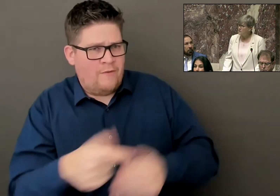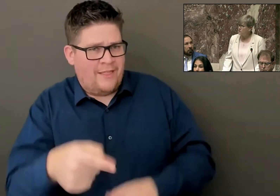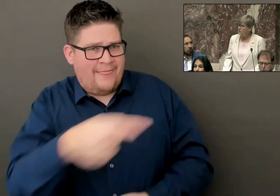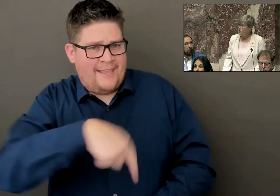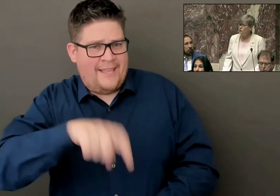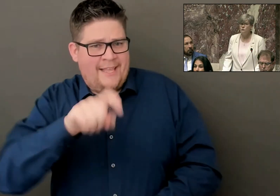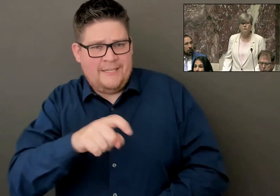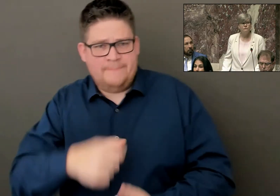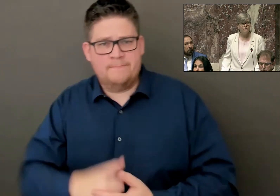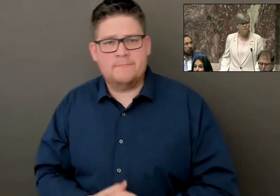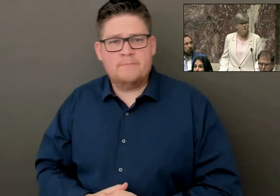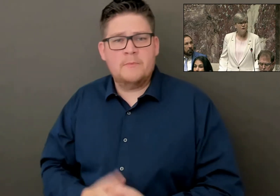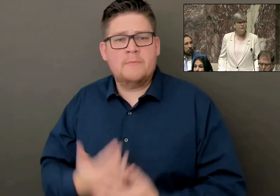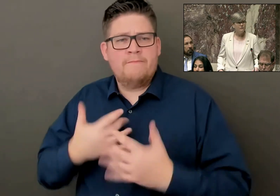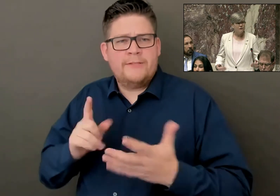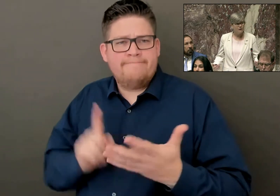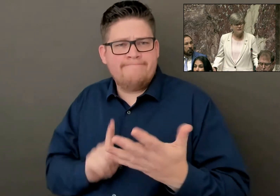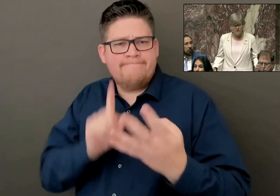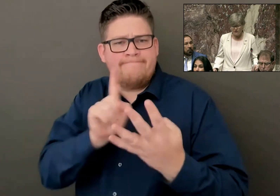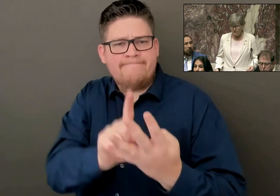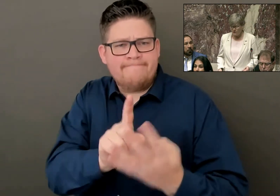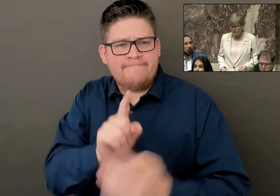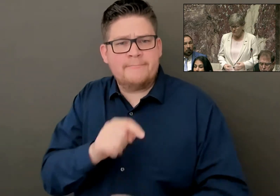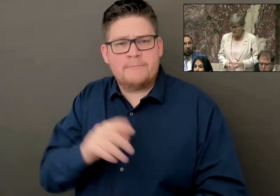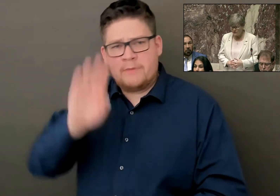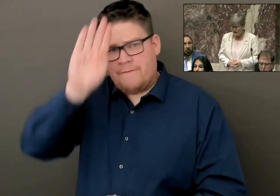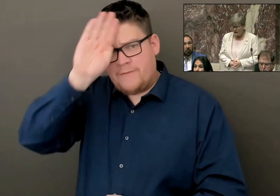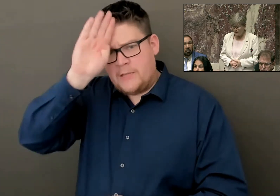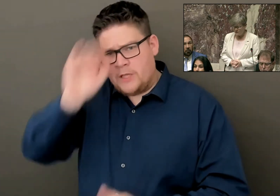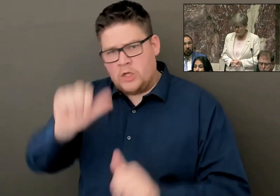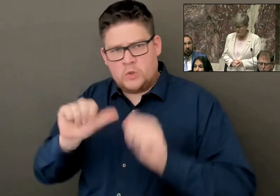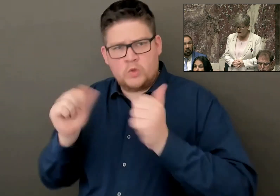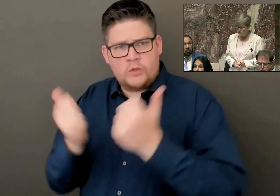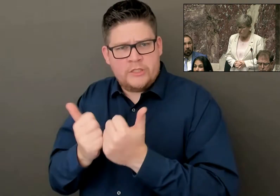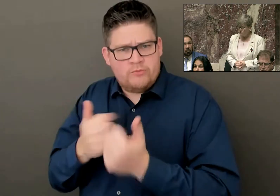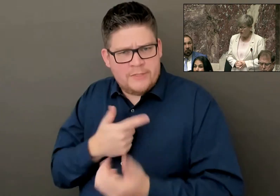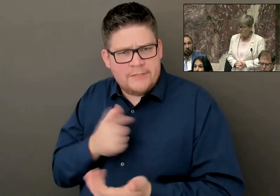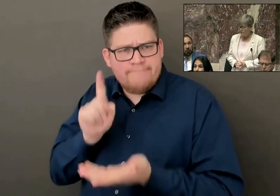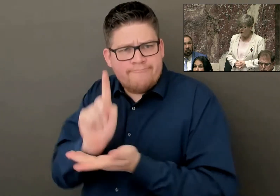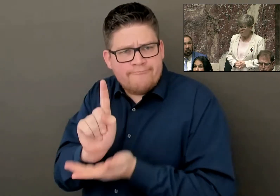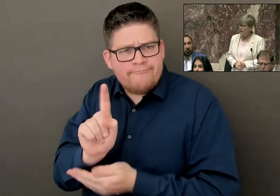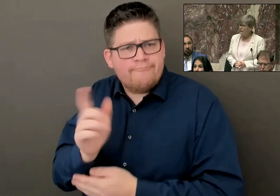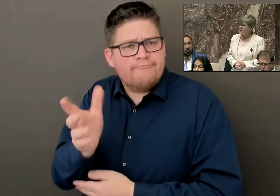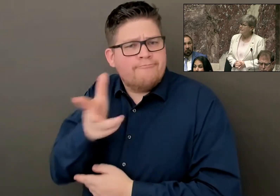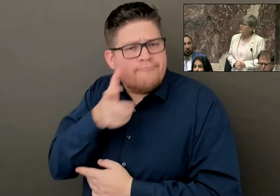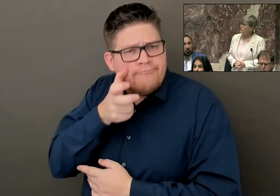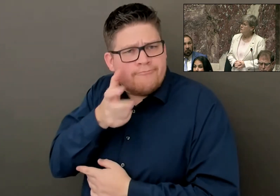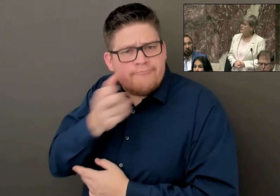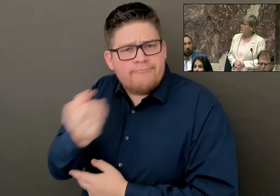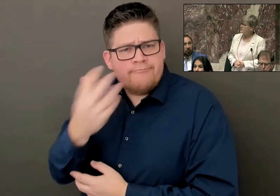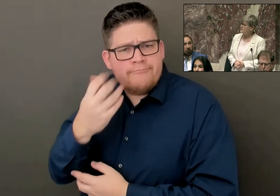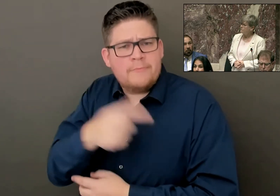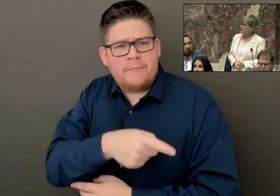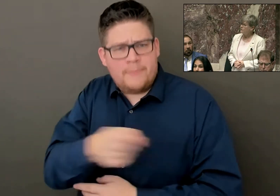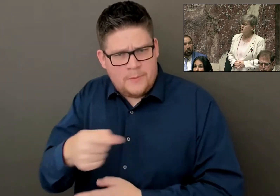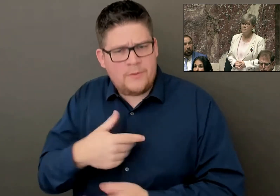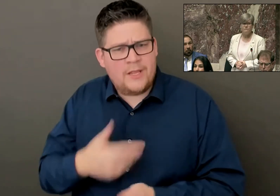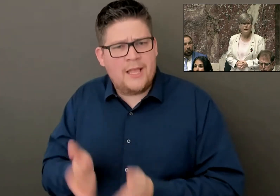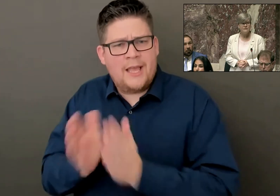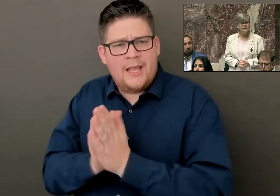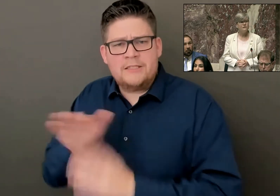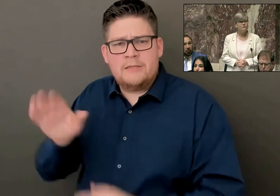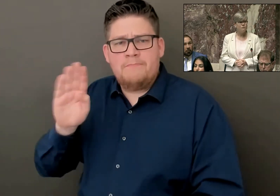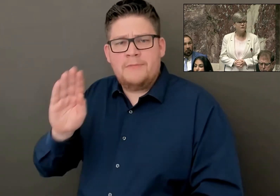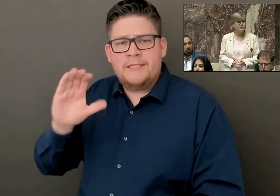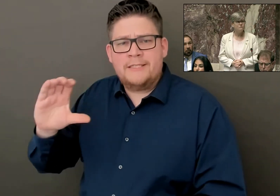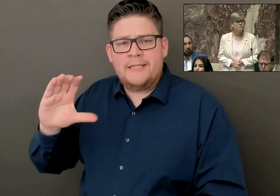BC Cancer to review the criteria that are used and the issue of recognizing the unique risks that firefighters may